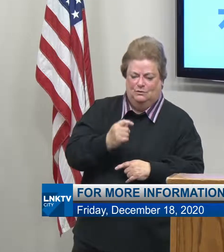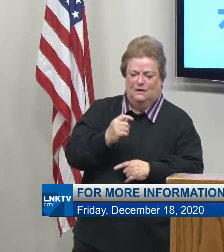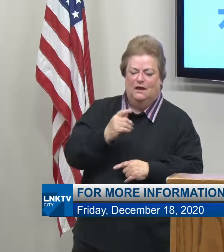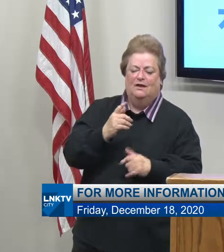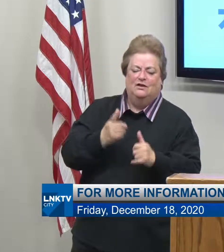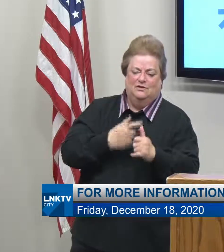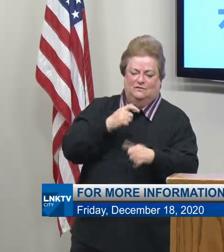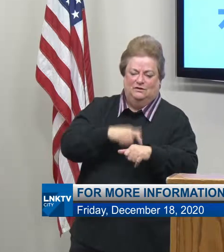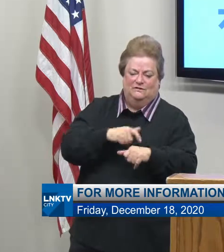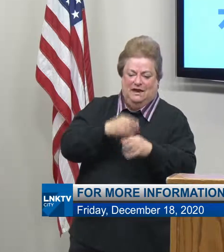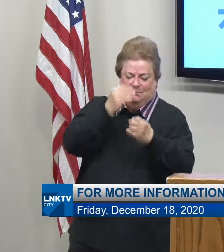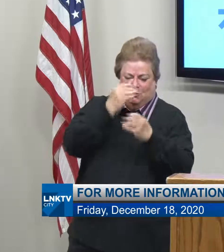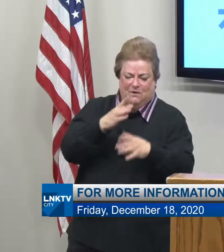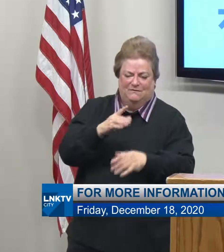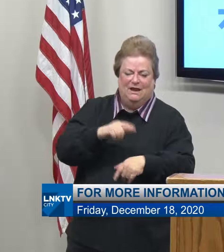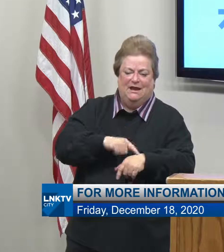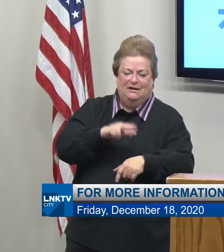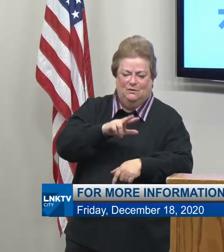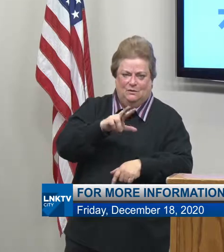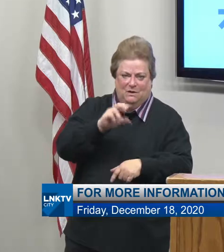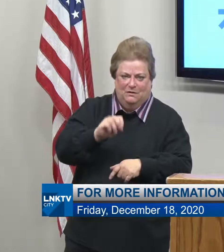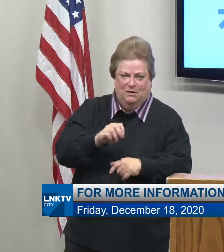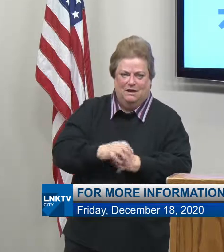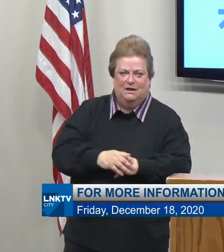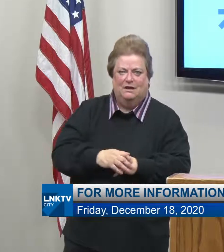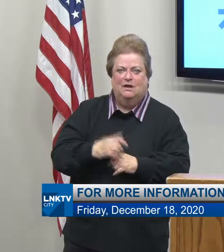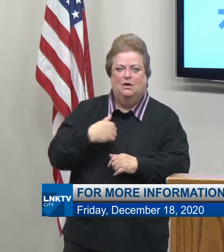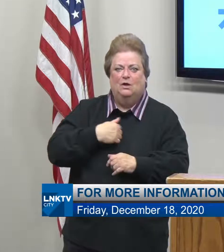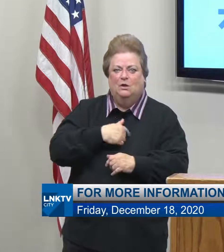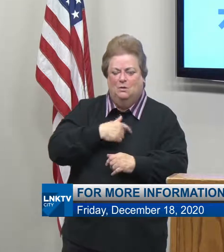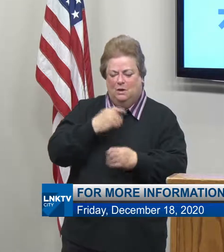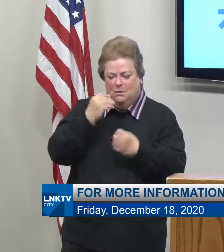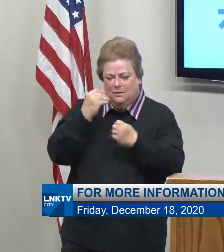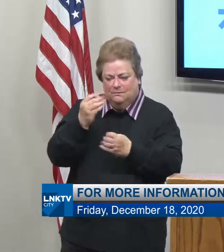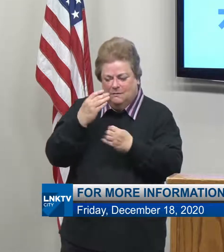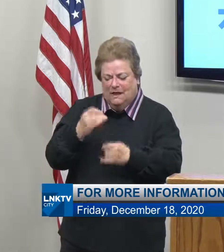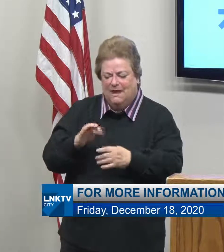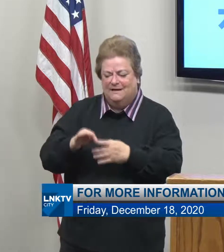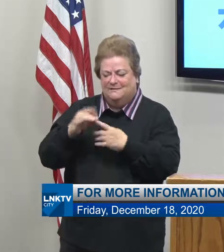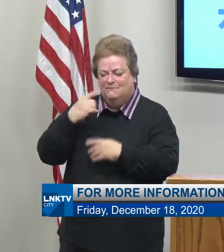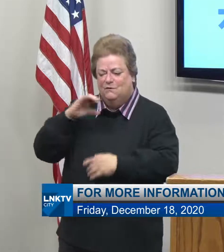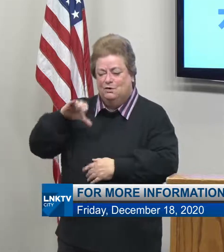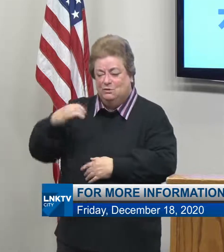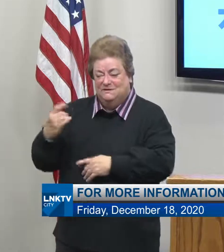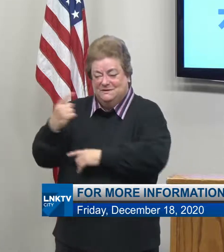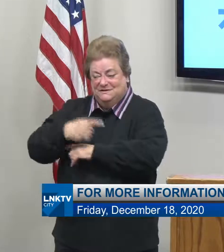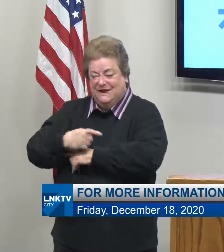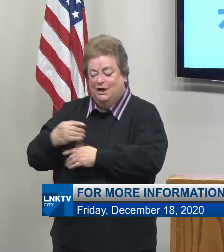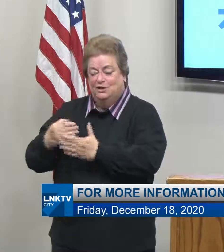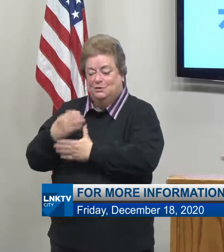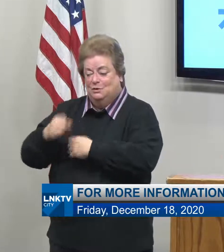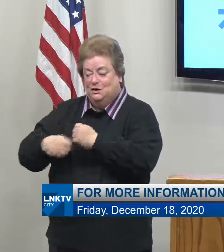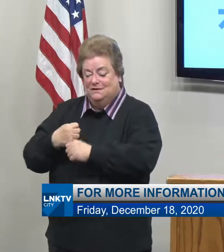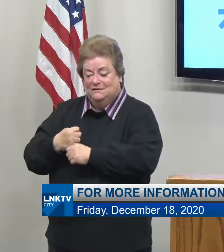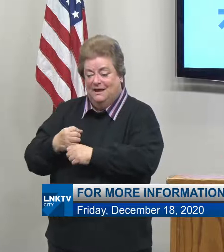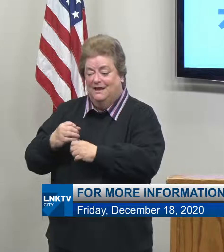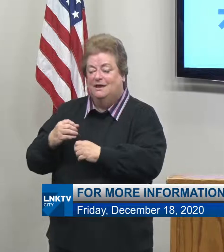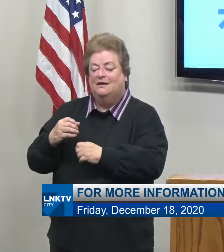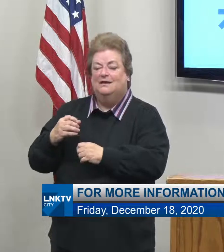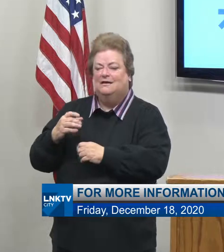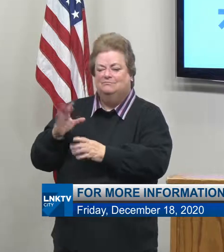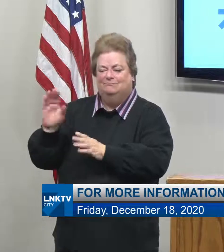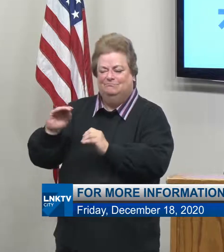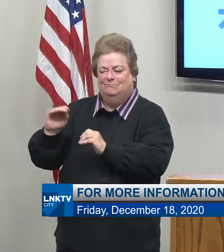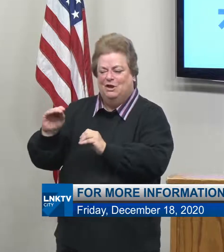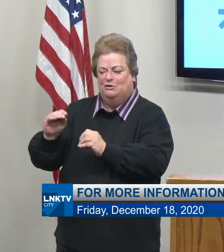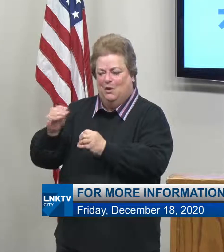will continue to update the dashboard and provide media with updates every day, except for Christmas Day and New Year's Day. And with that, we want to open up the briefing